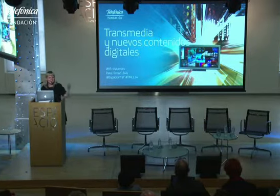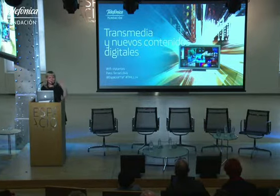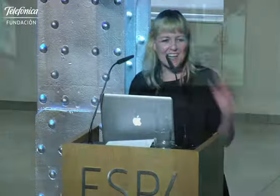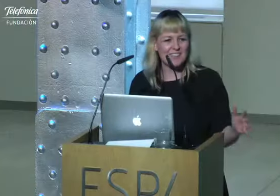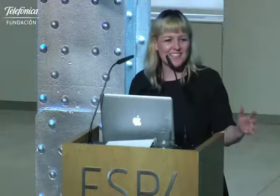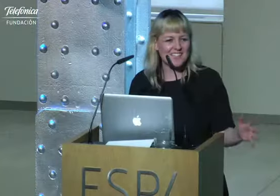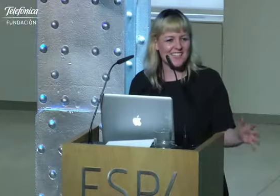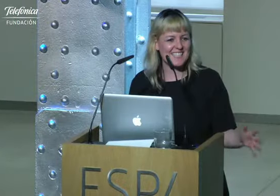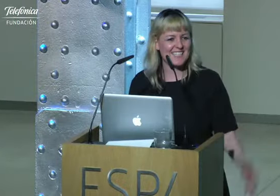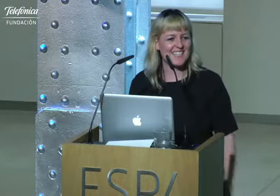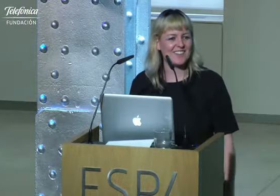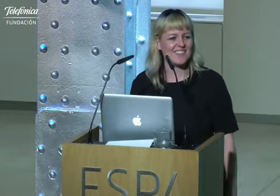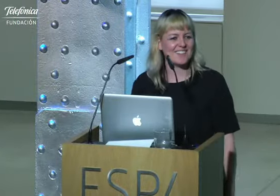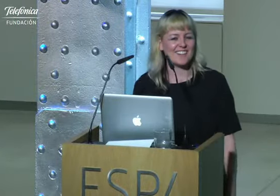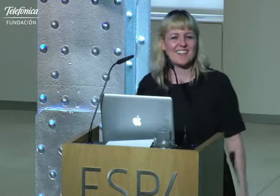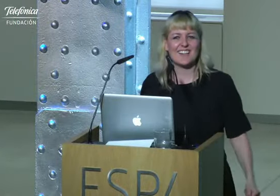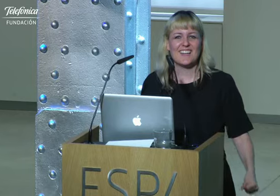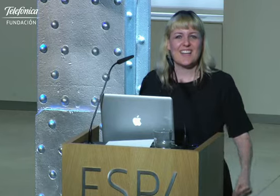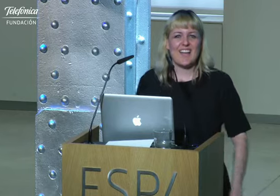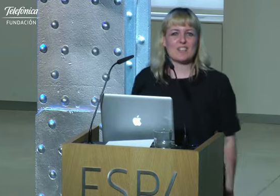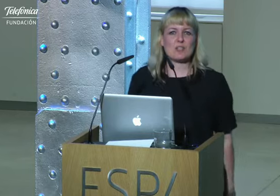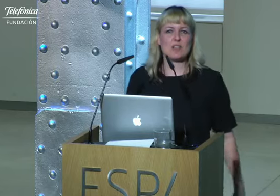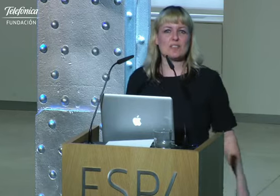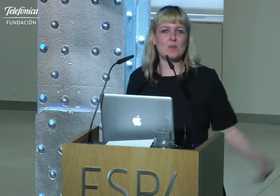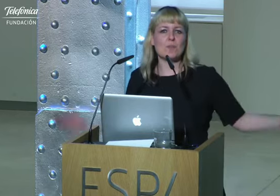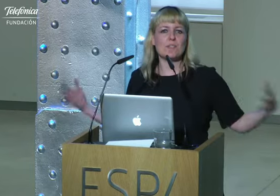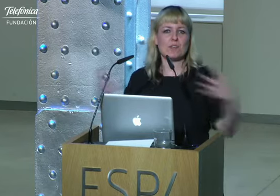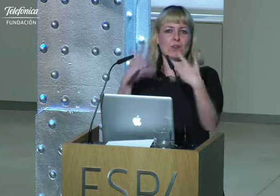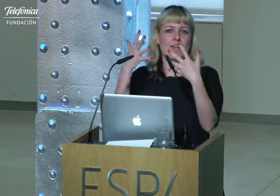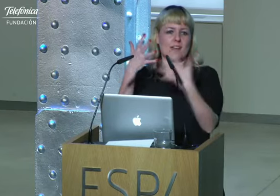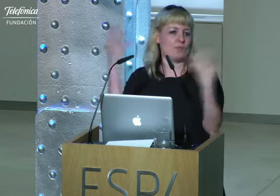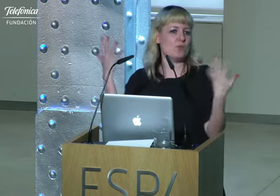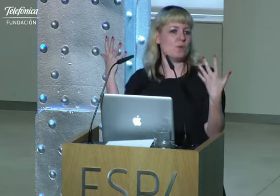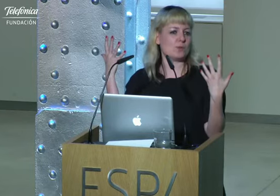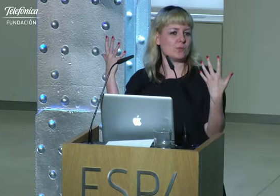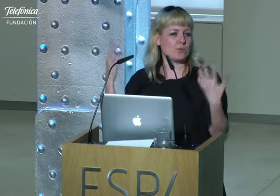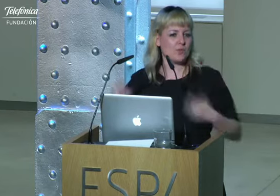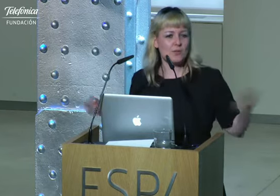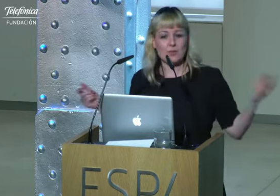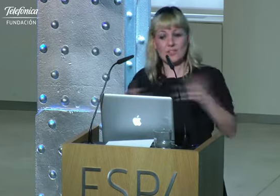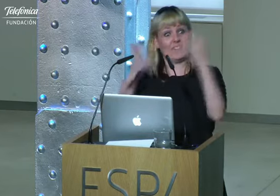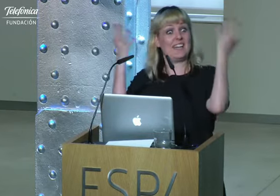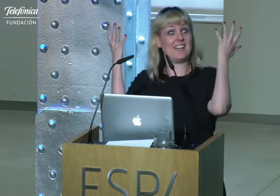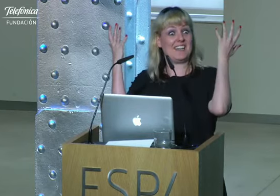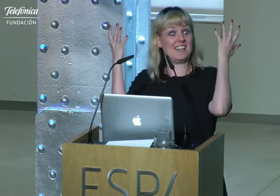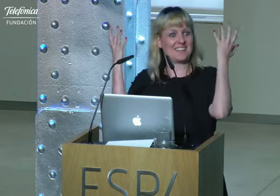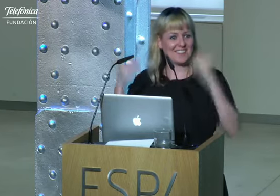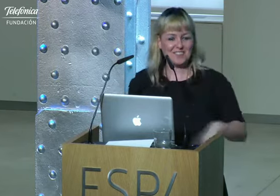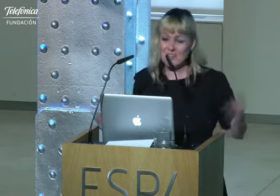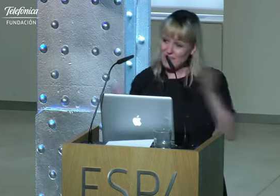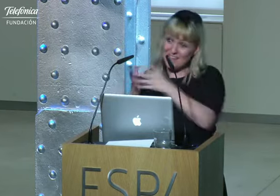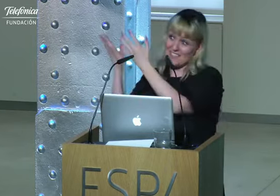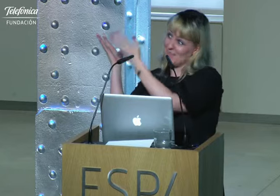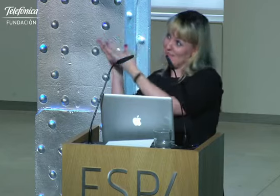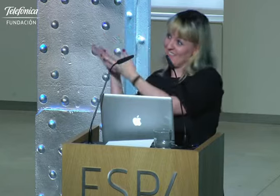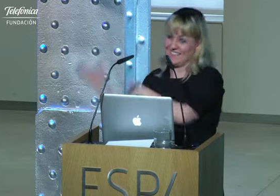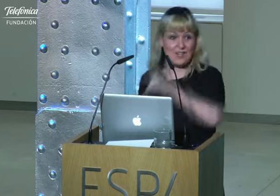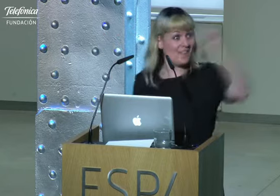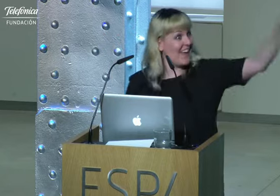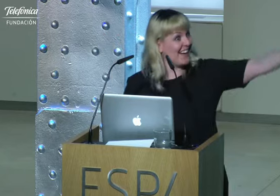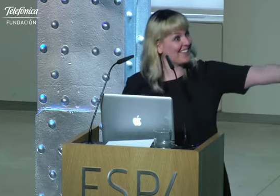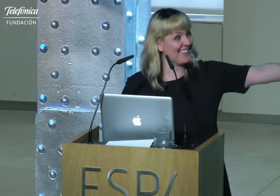they're creating really interesting stuff. And so this is when we can create new models. Oh, there isn't an ending. Oh no, there is,